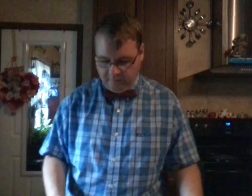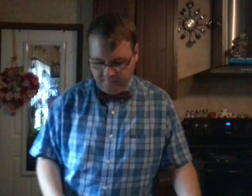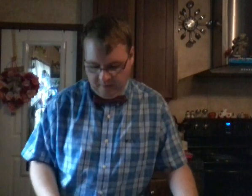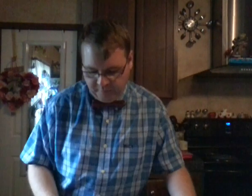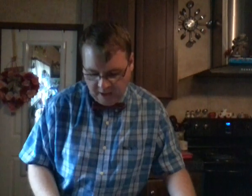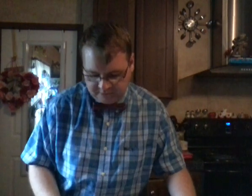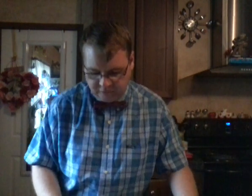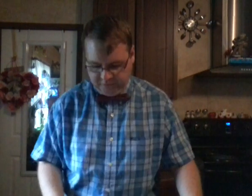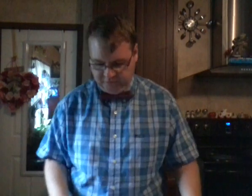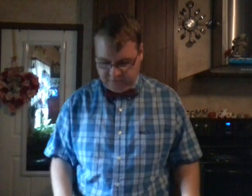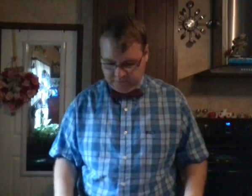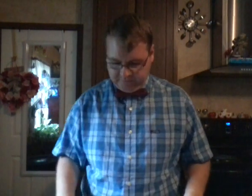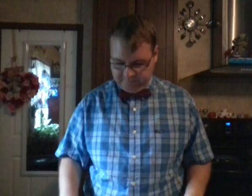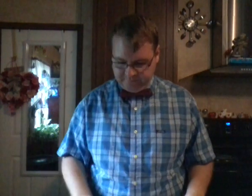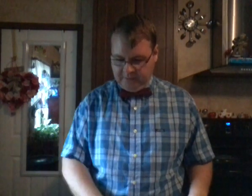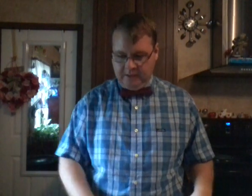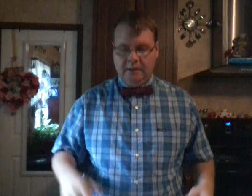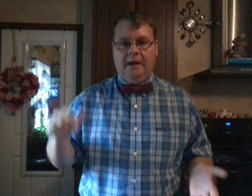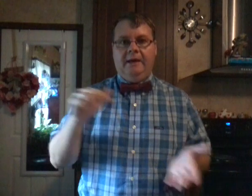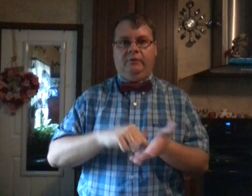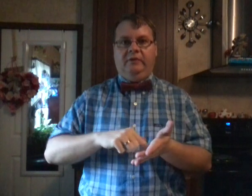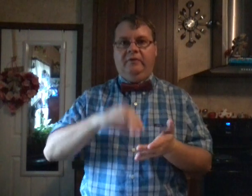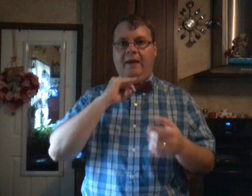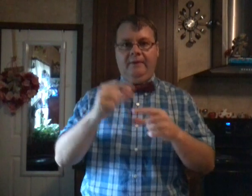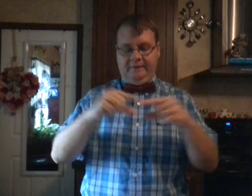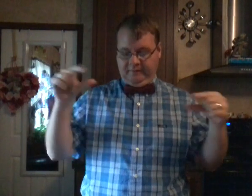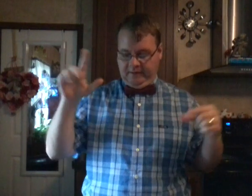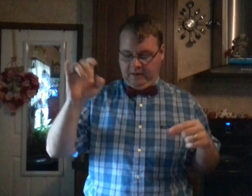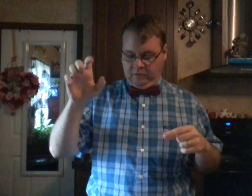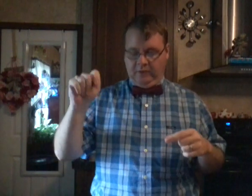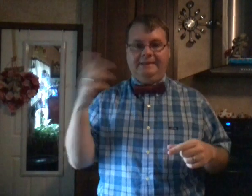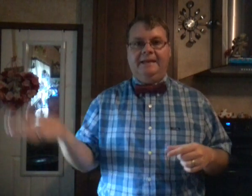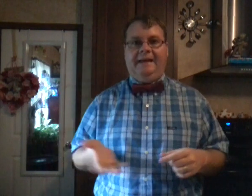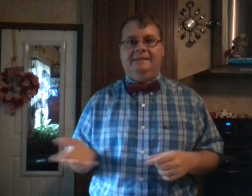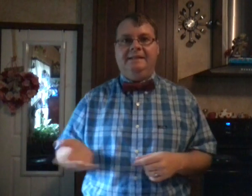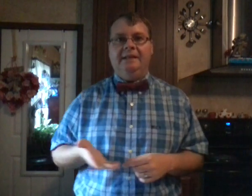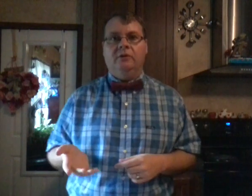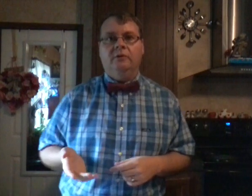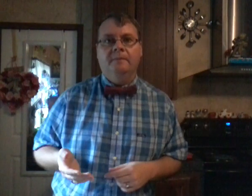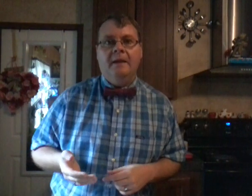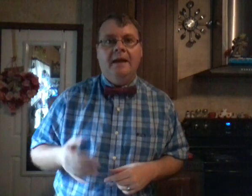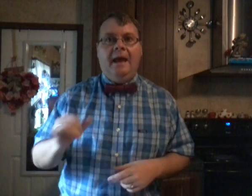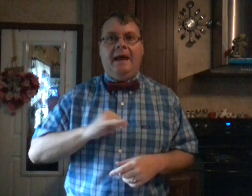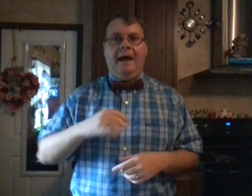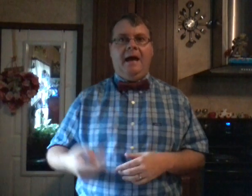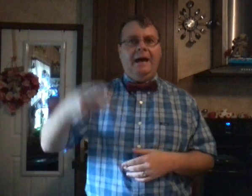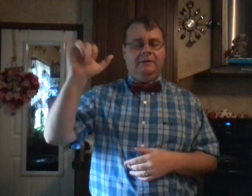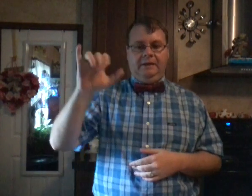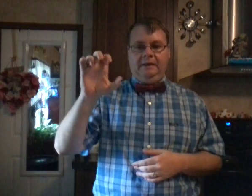apostles. And as we said, this is a great text here. And I highly